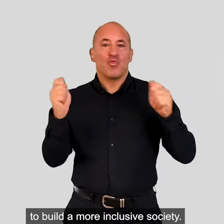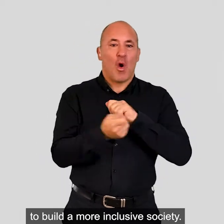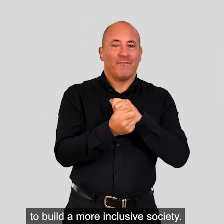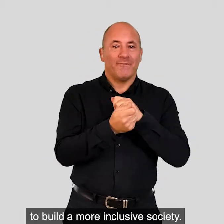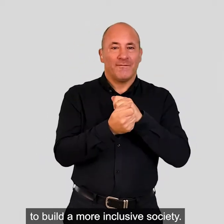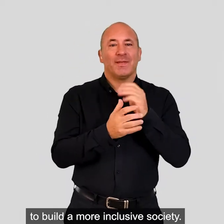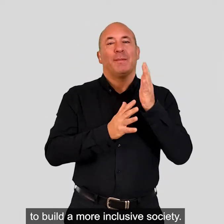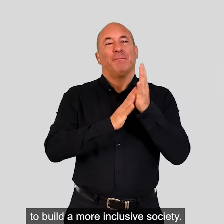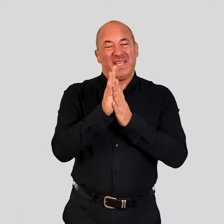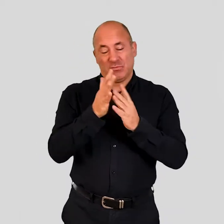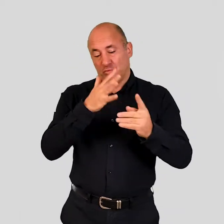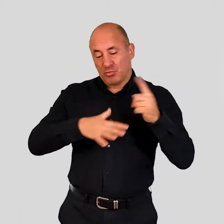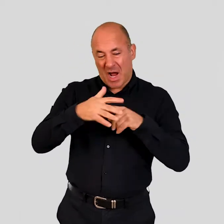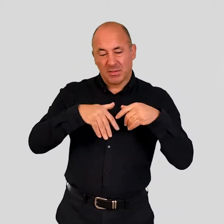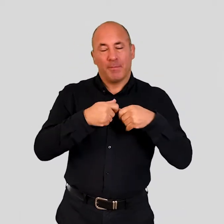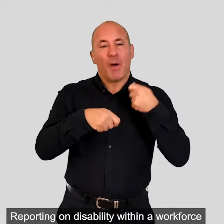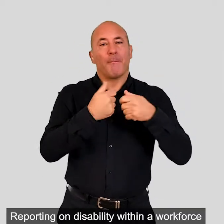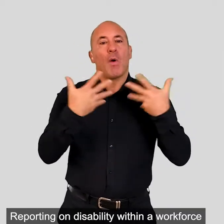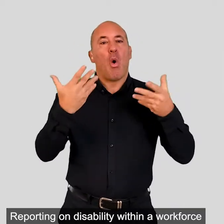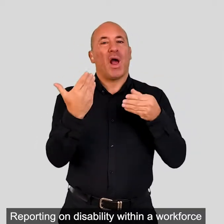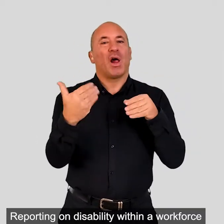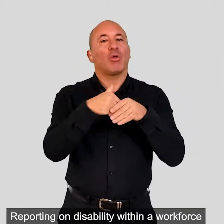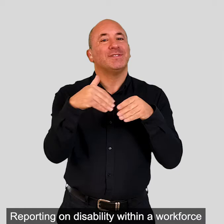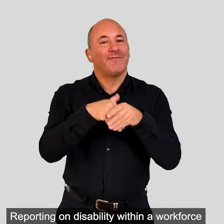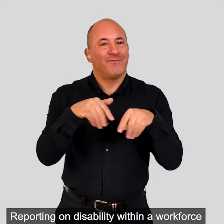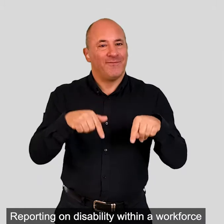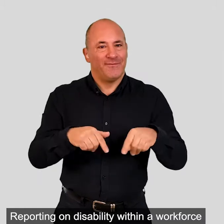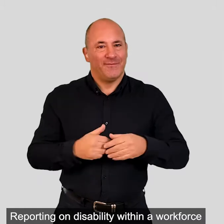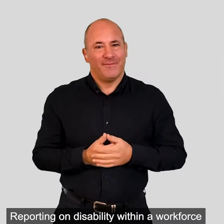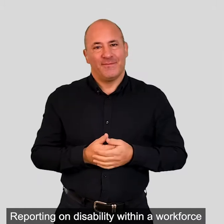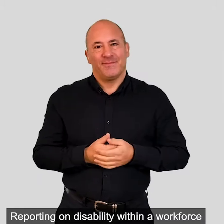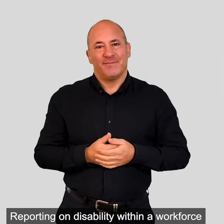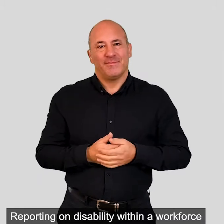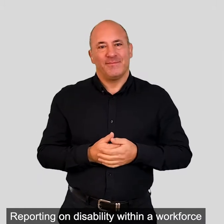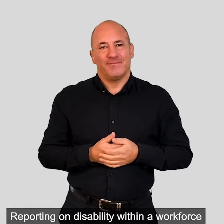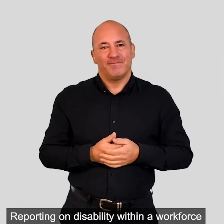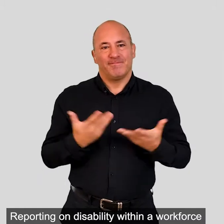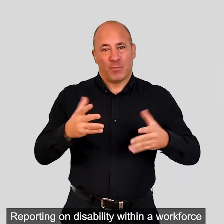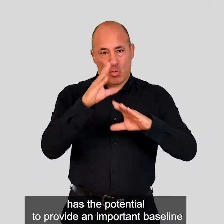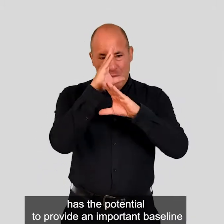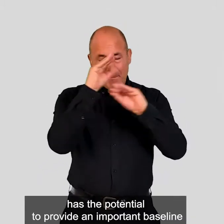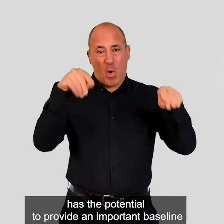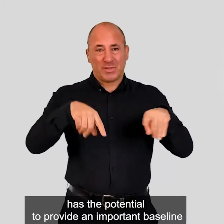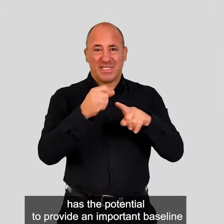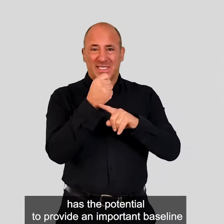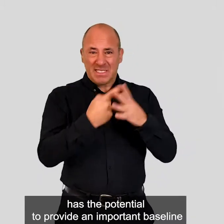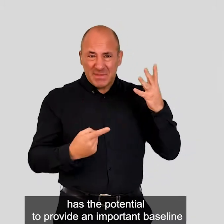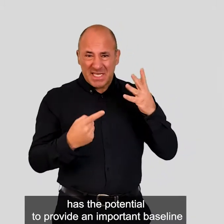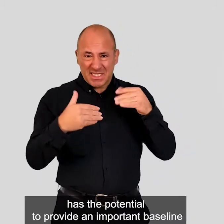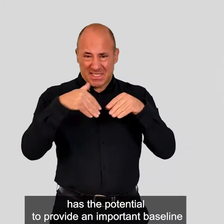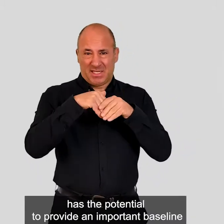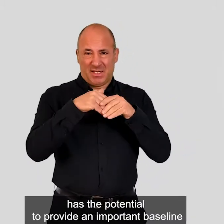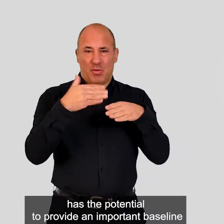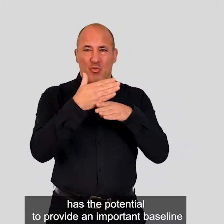inclusive society. Reporting on disability within a workforce has the potential to provide an